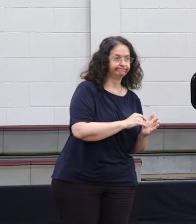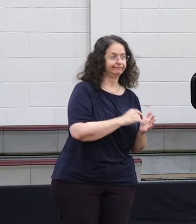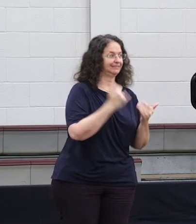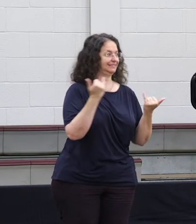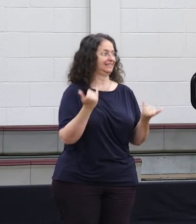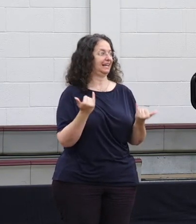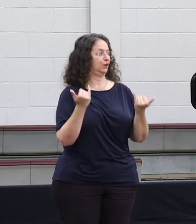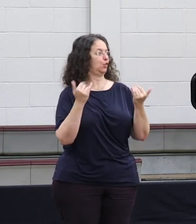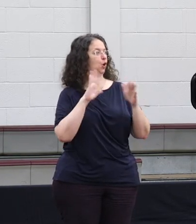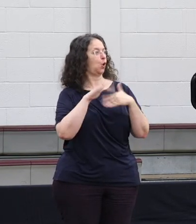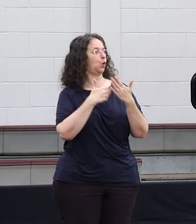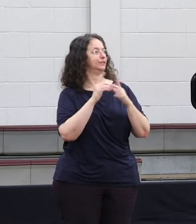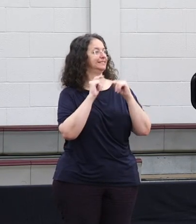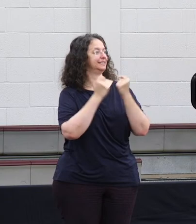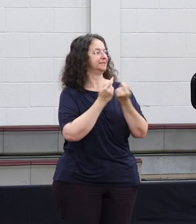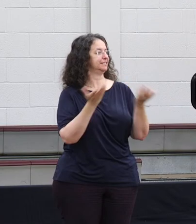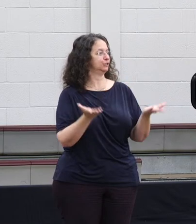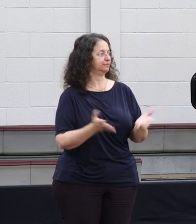team is here.